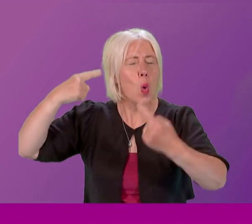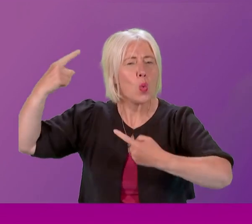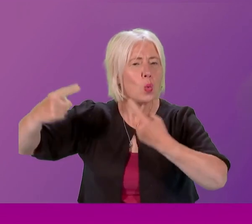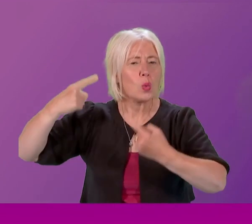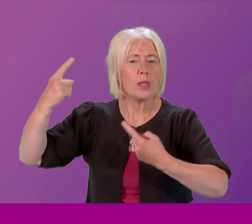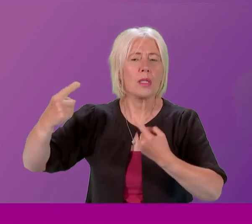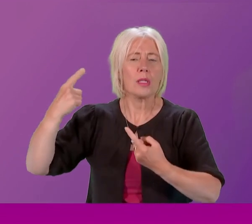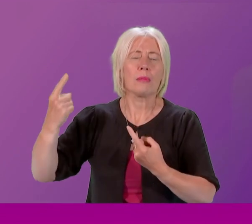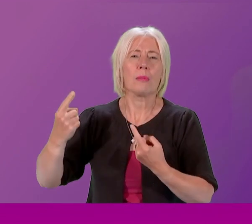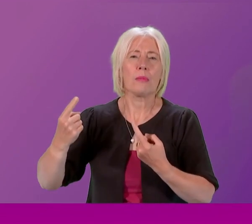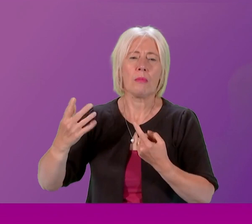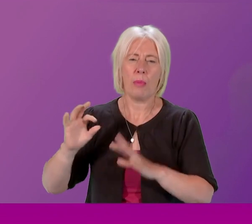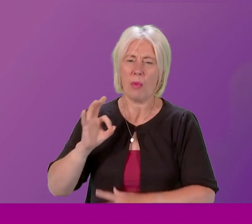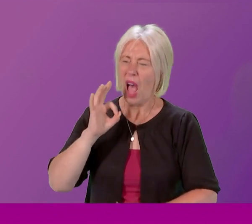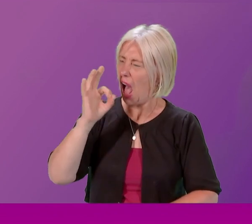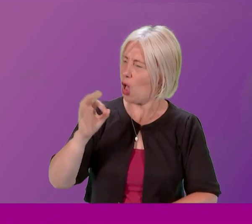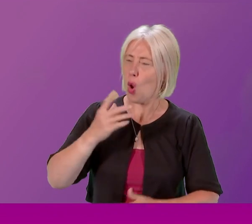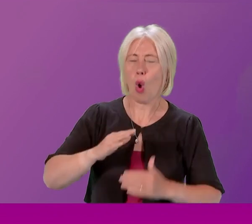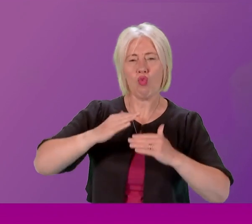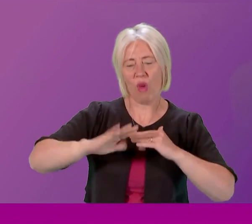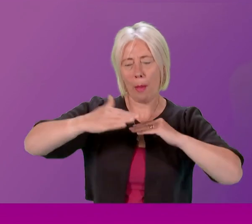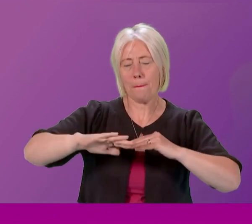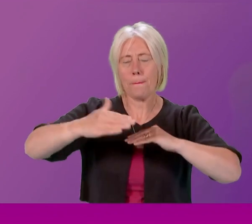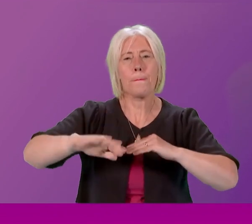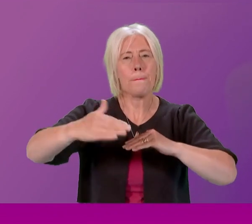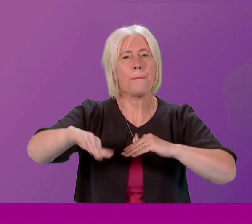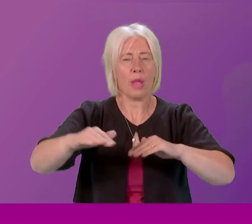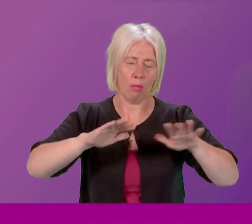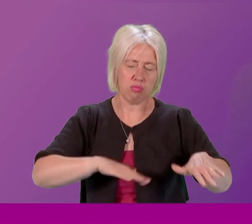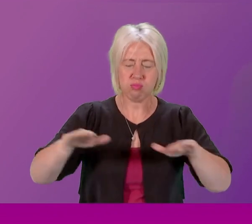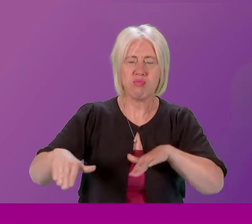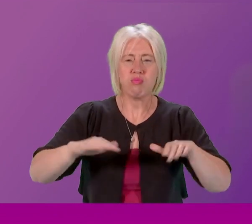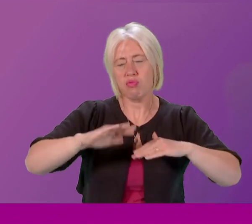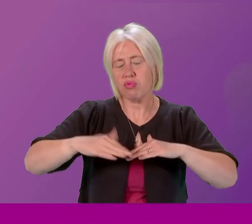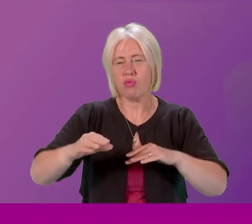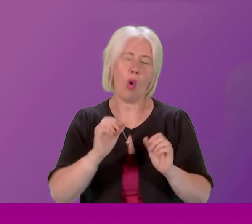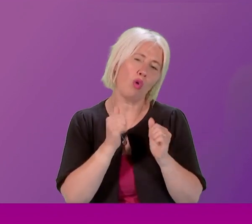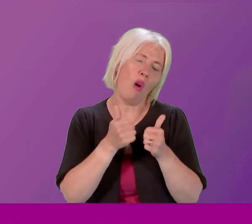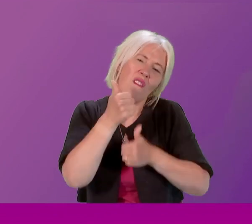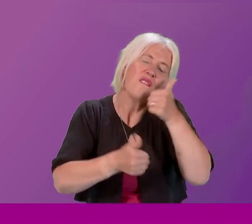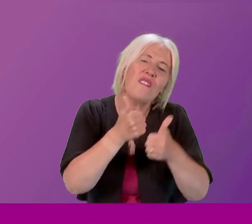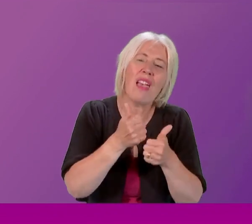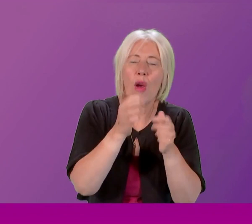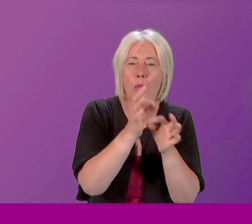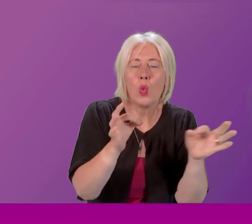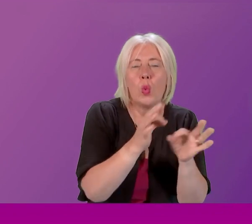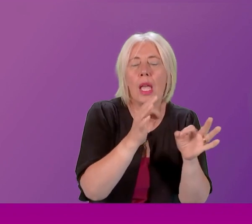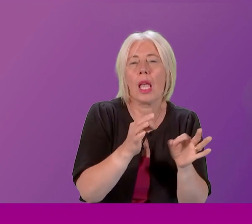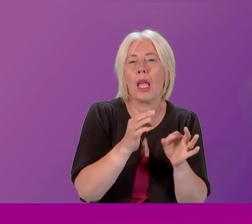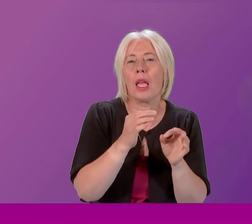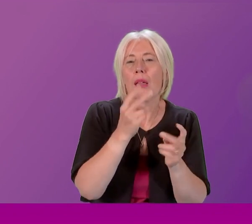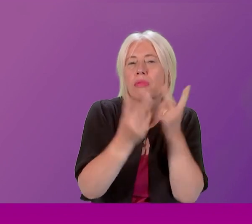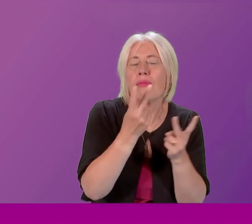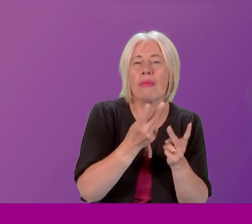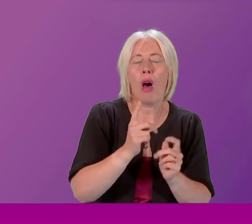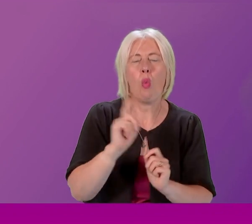we often ask, what rhythm do you like? What's your favourite rhythm? What's your favourite piece of music? What's your favourite composer or something? But do